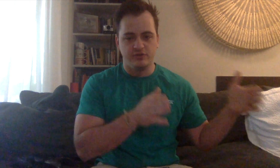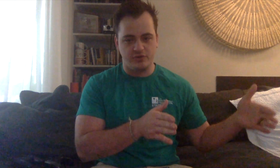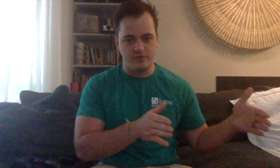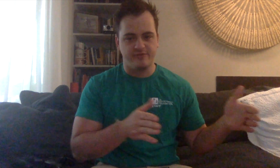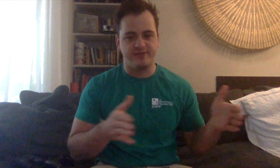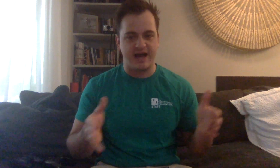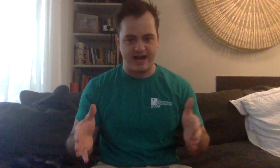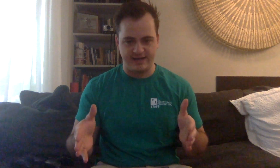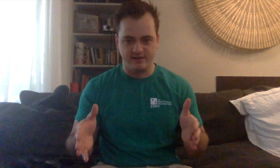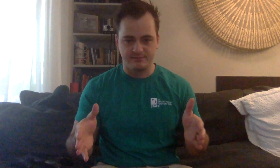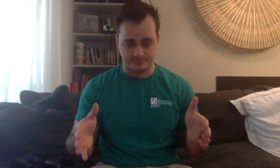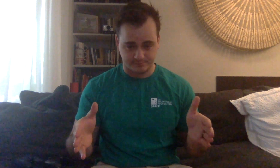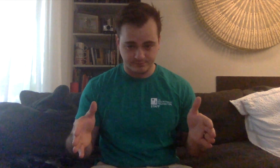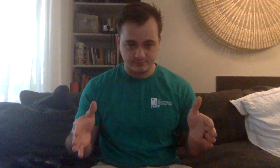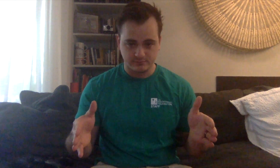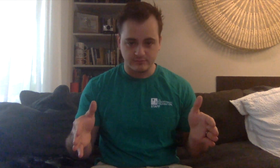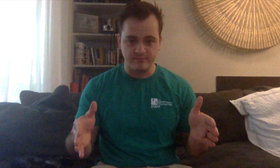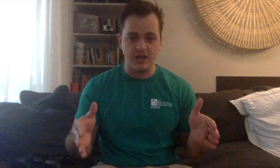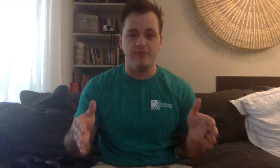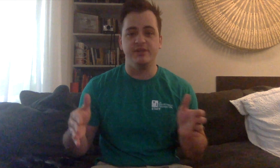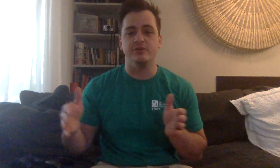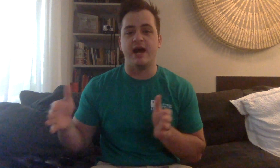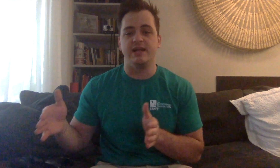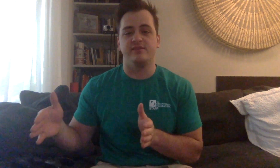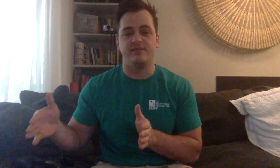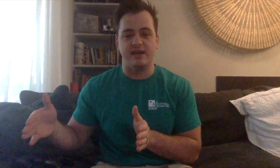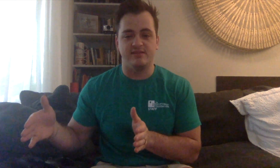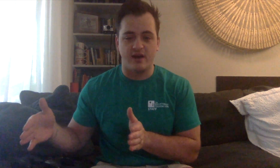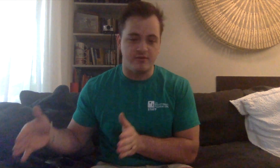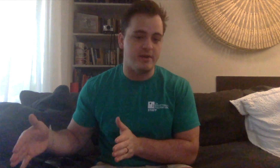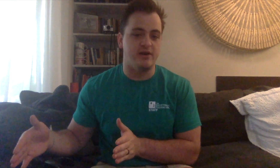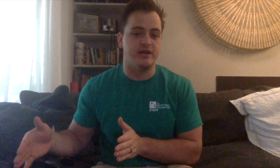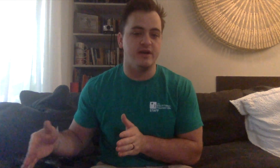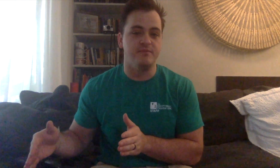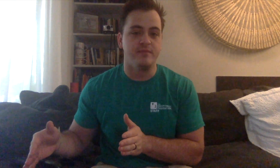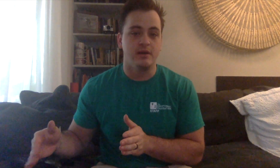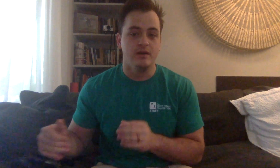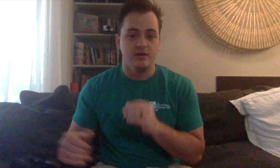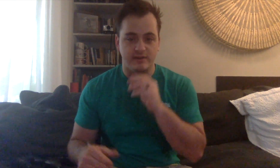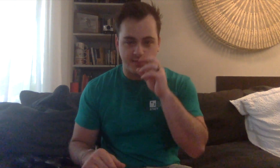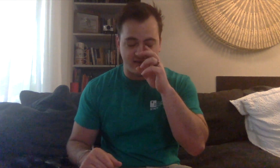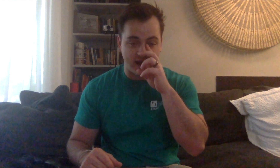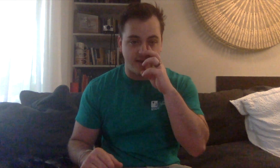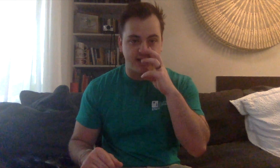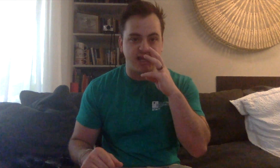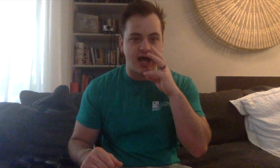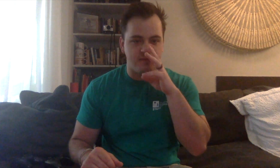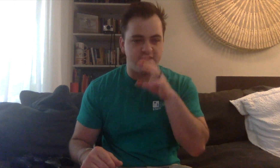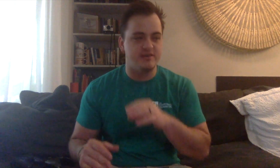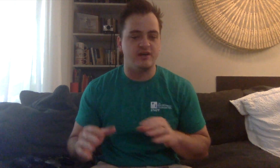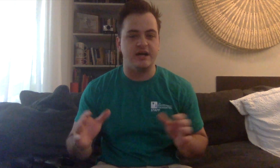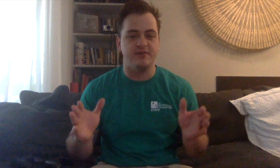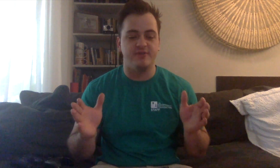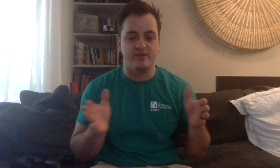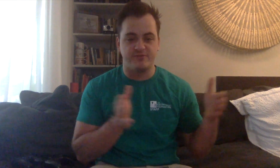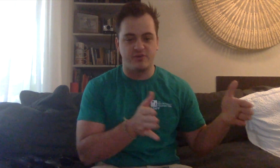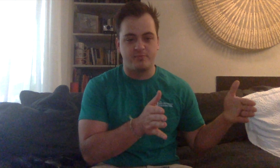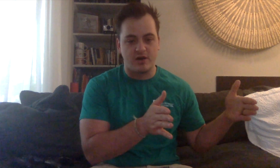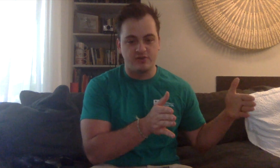to the flag of the United States of America. That may sound like a lot, but for this first part, to